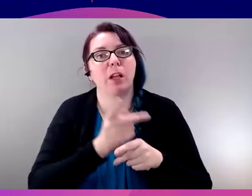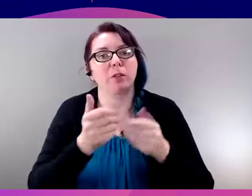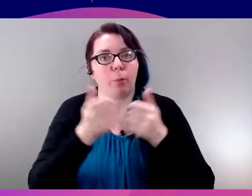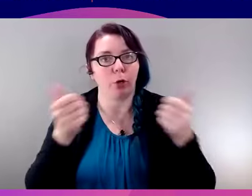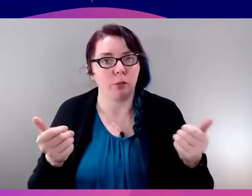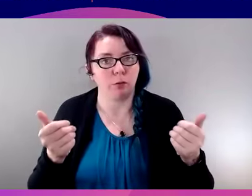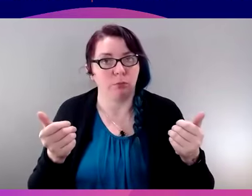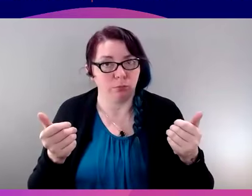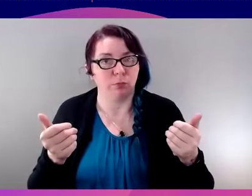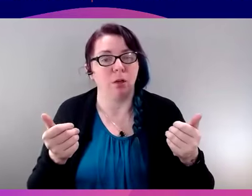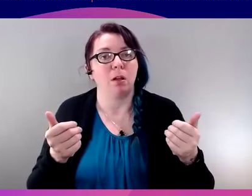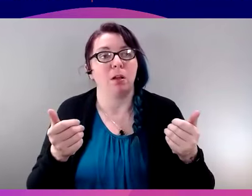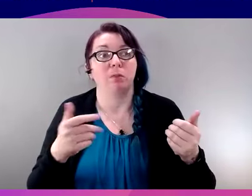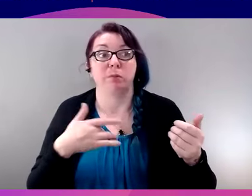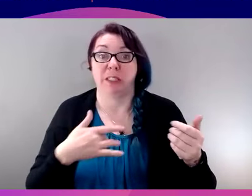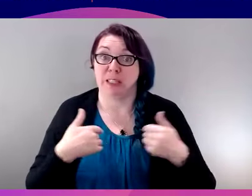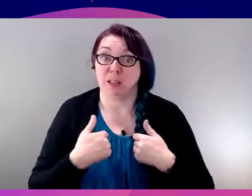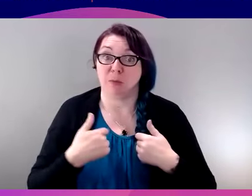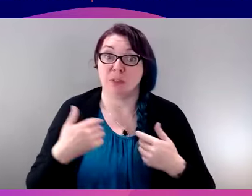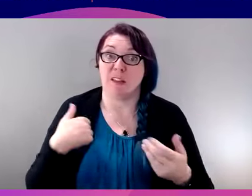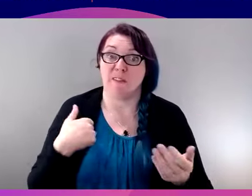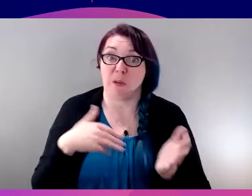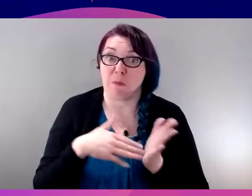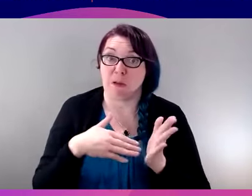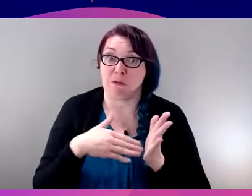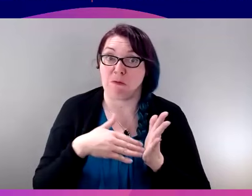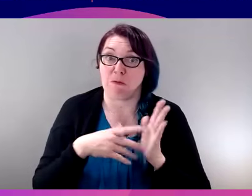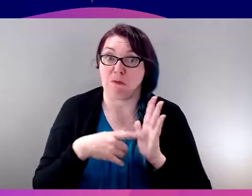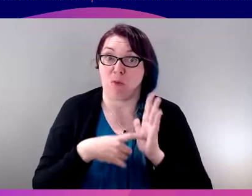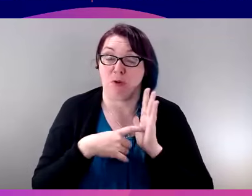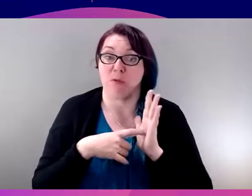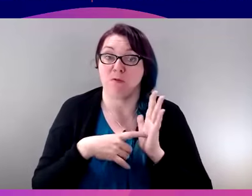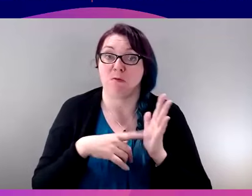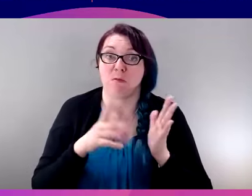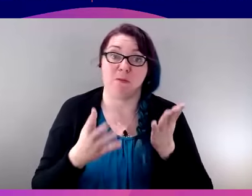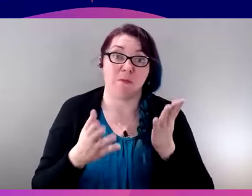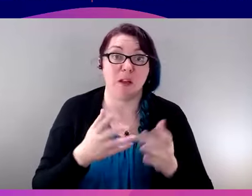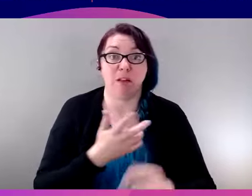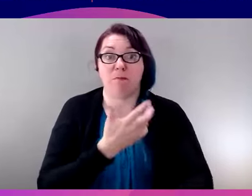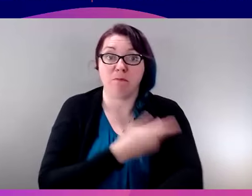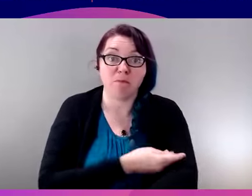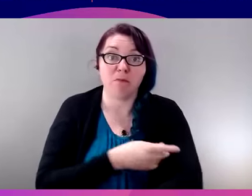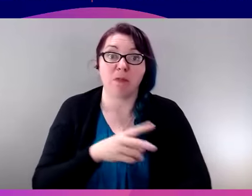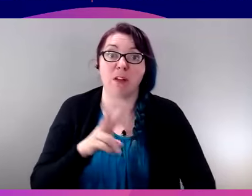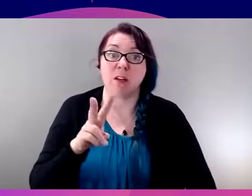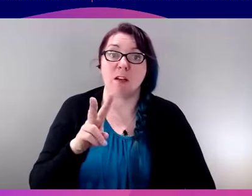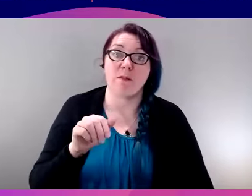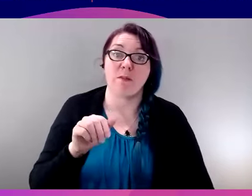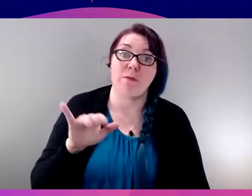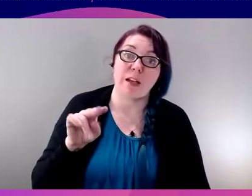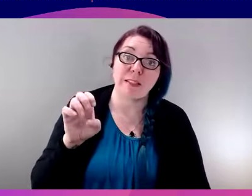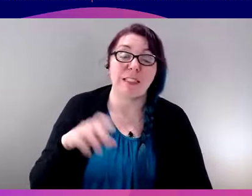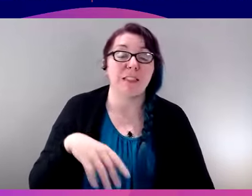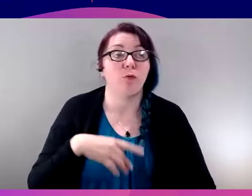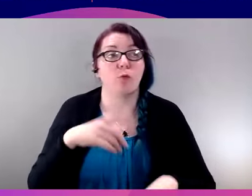requirements for animals, so they might need to be vaccinated, they might need to have a general exam, and so getting veterinary staff